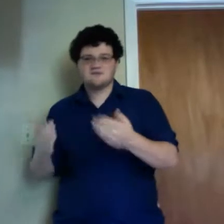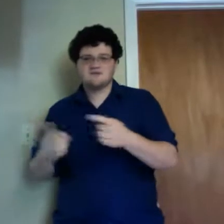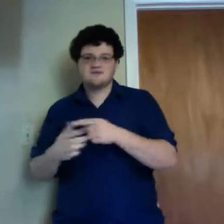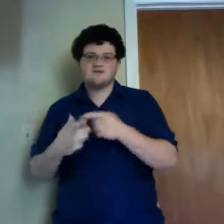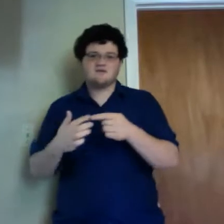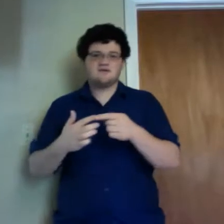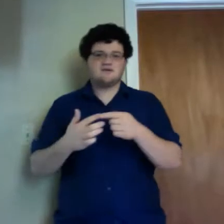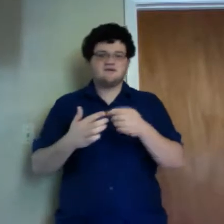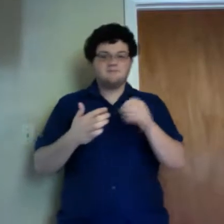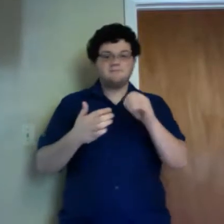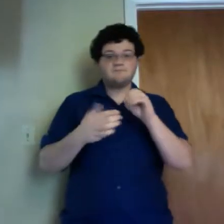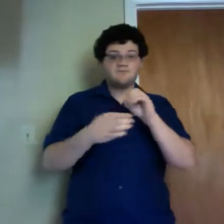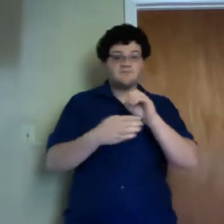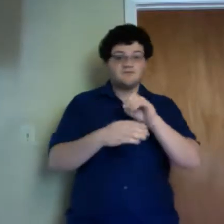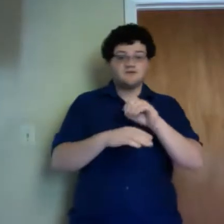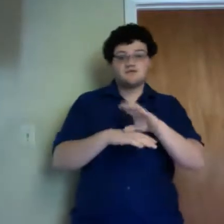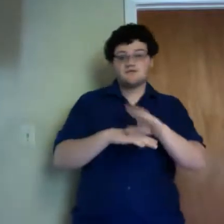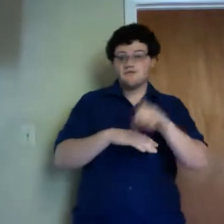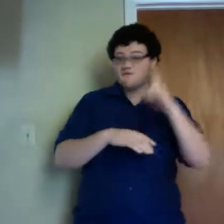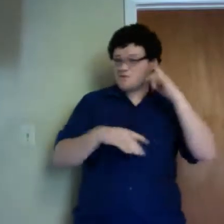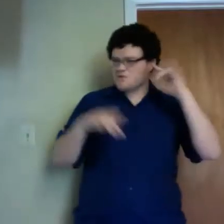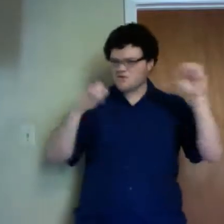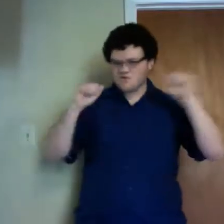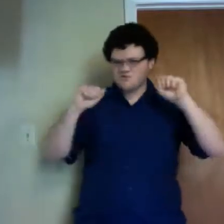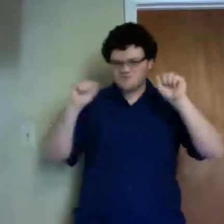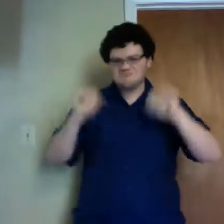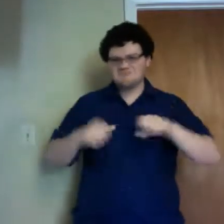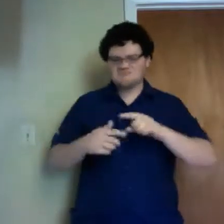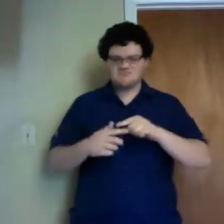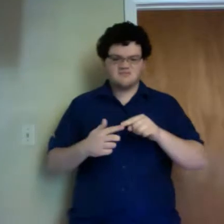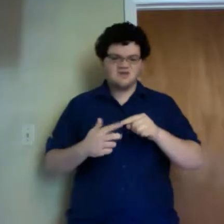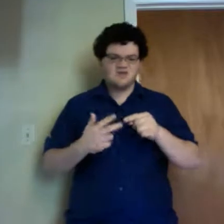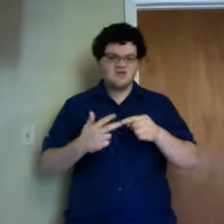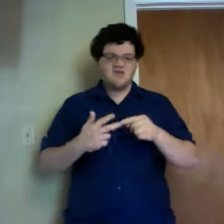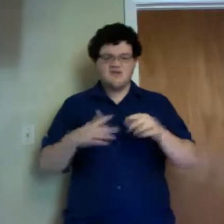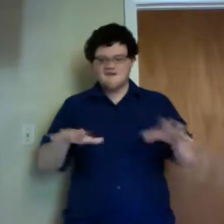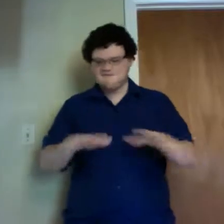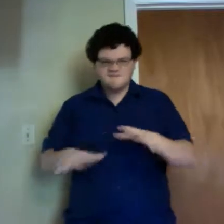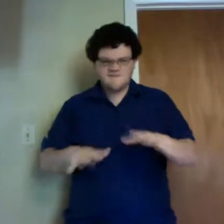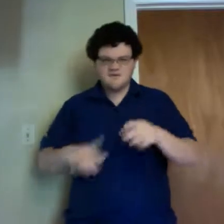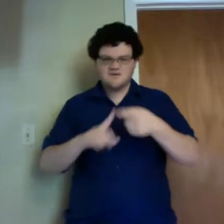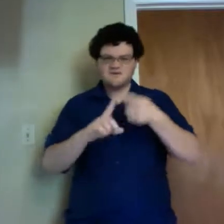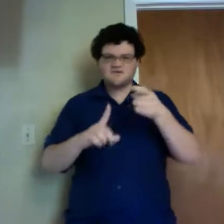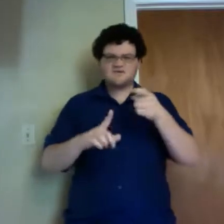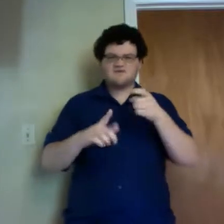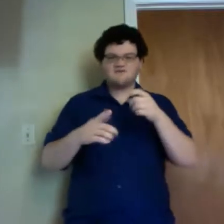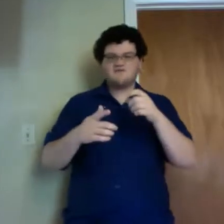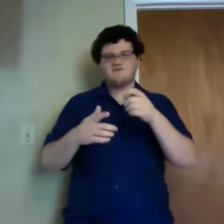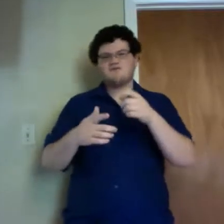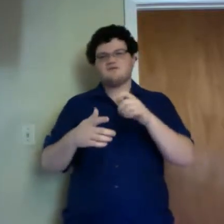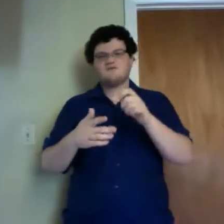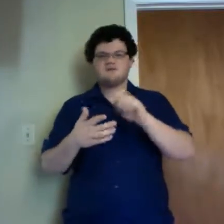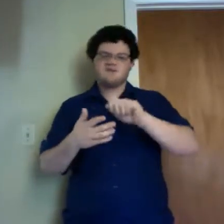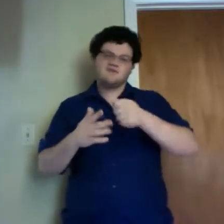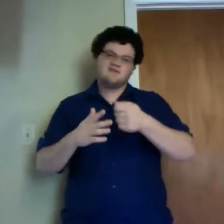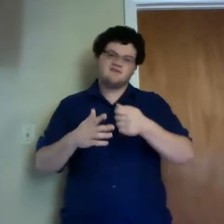from handheld tools. However hazards are identified, it is almost certain that for any one activity,